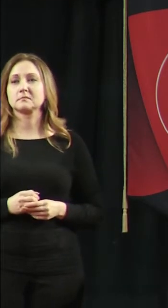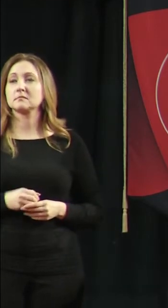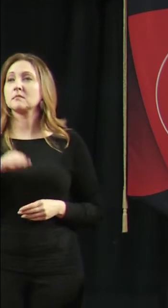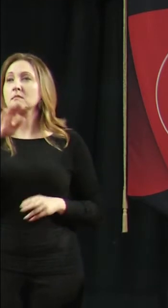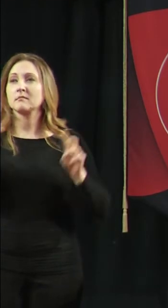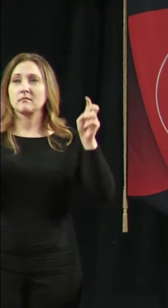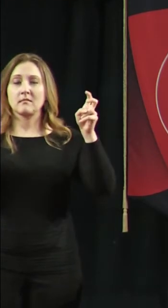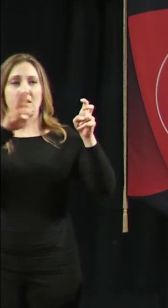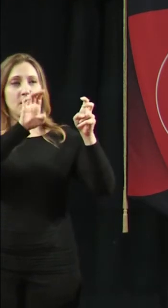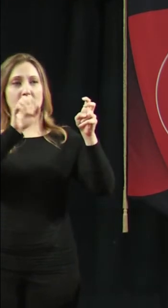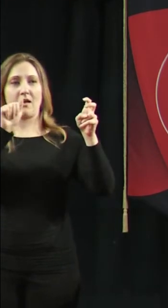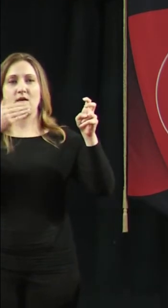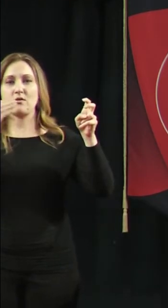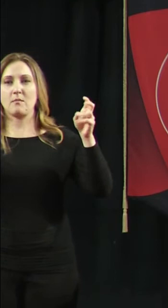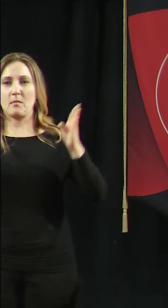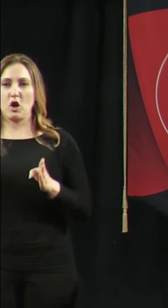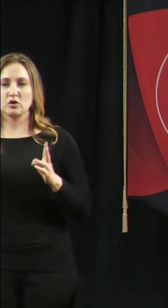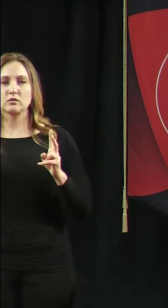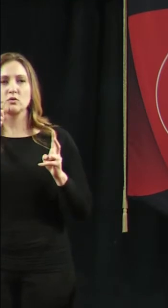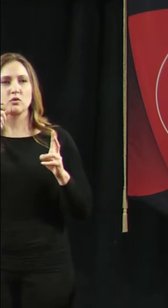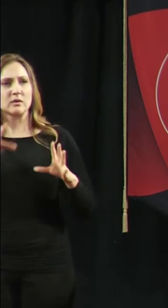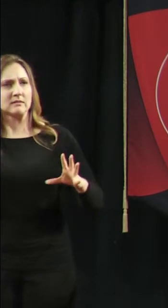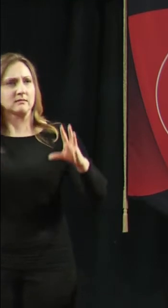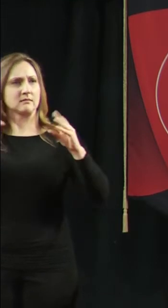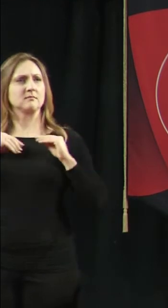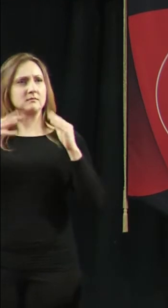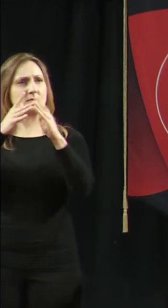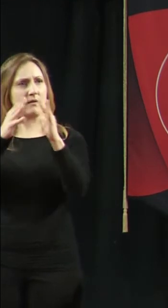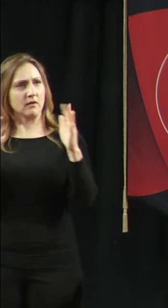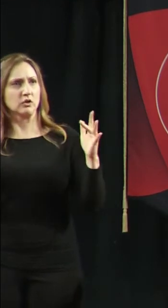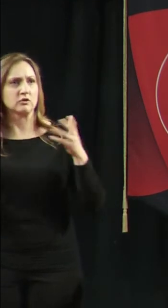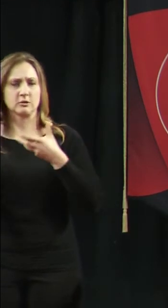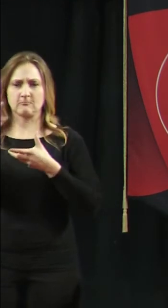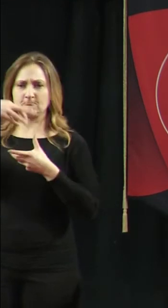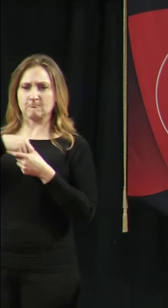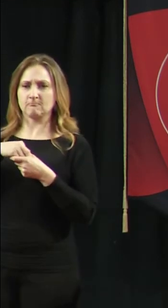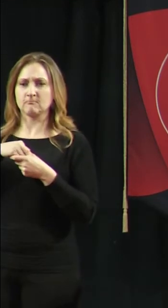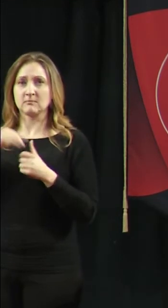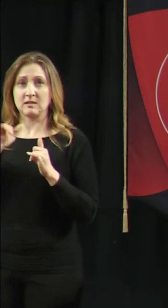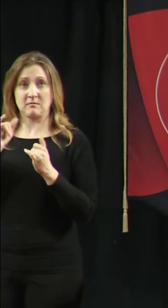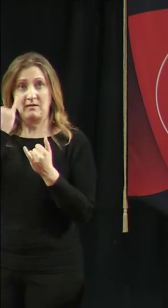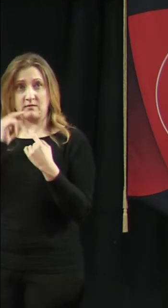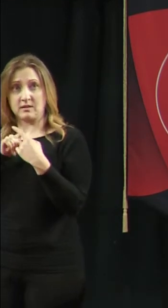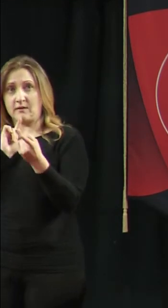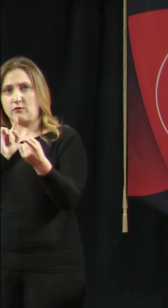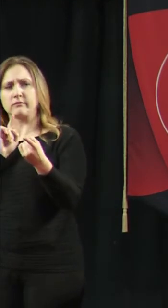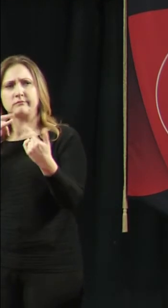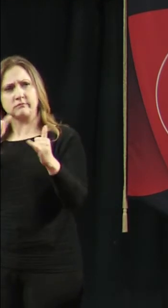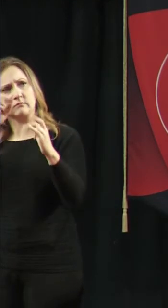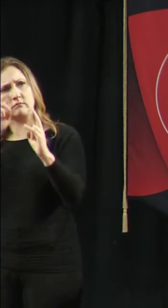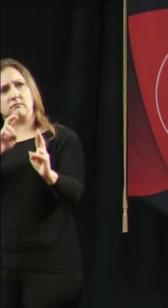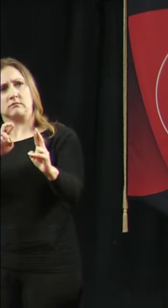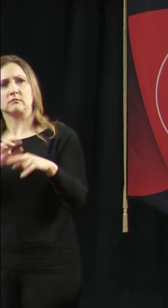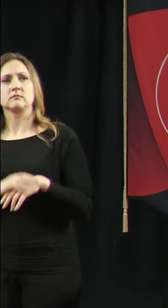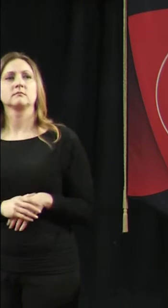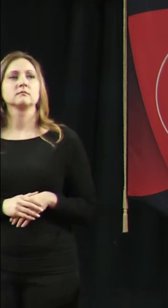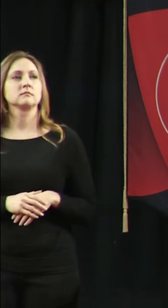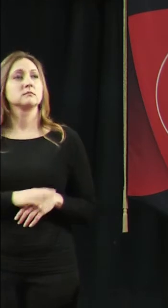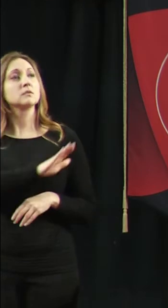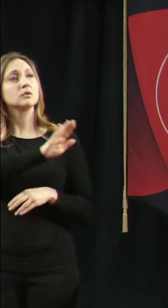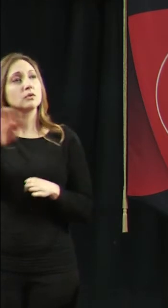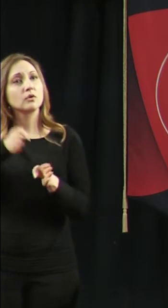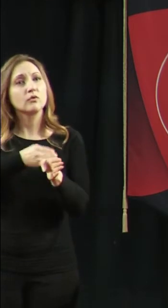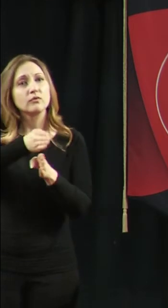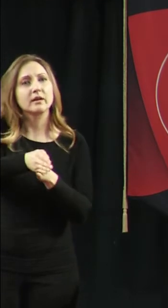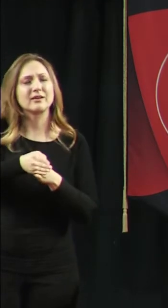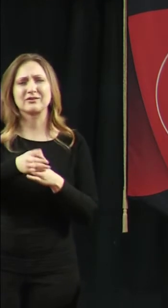Be a good person who embraces diversity and respects differences. Throughout your careers, you